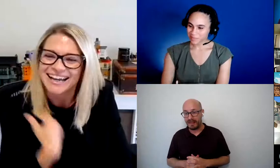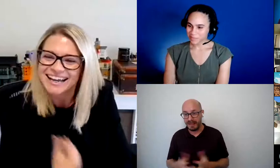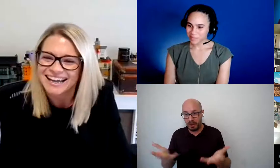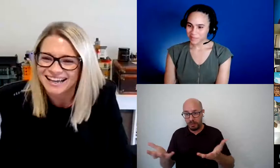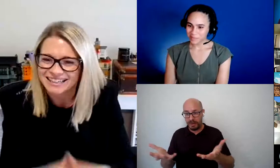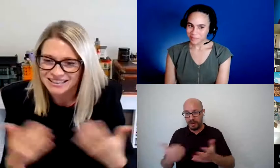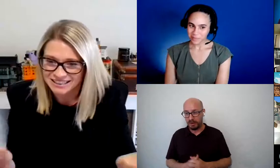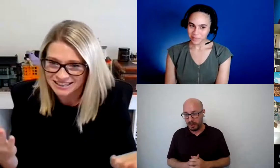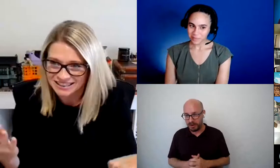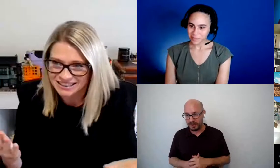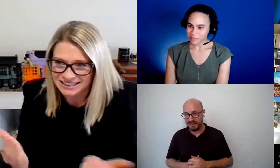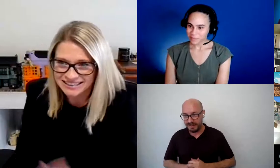I'd like to open it up to questions.